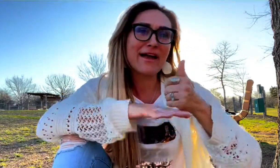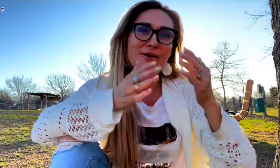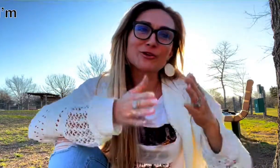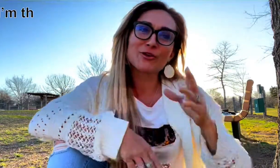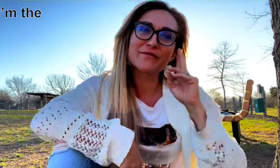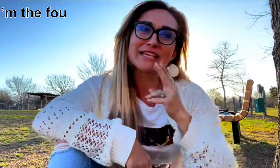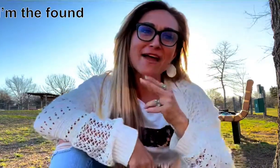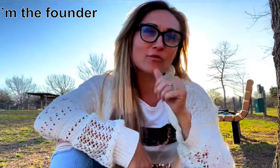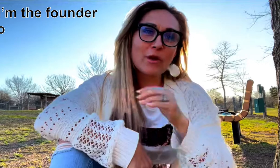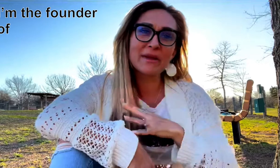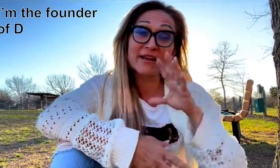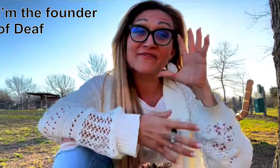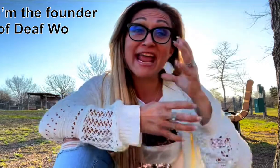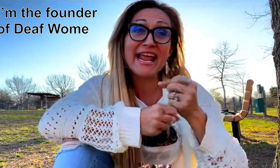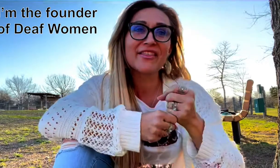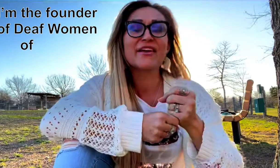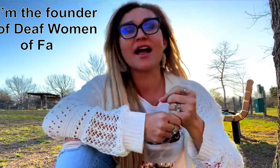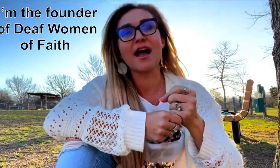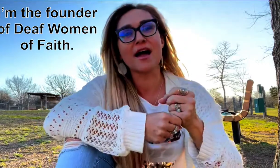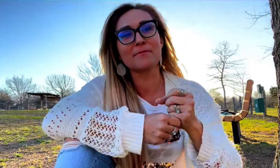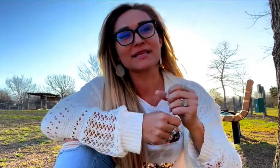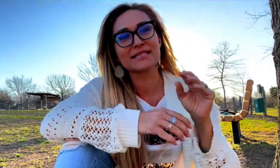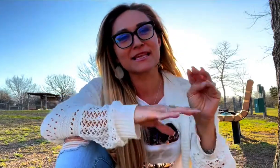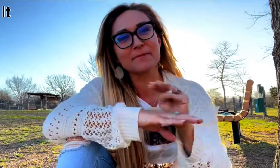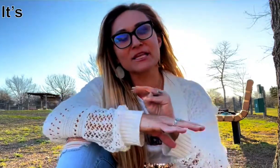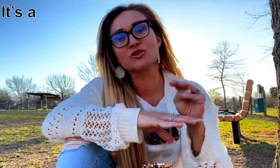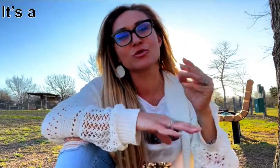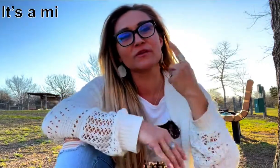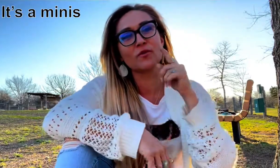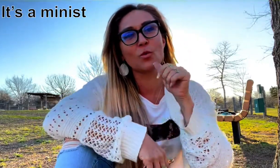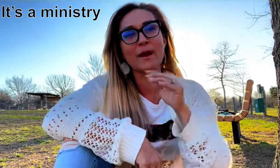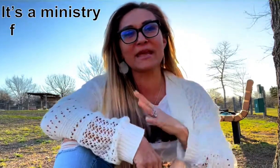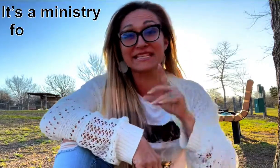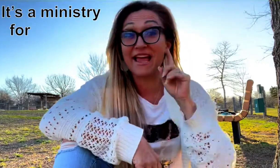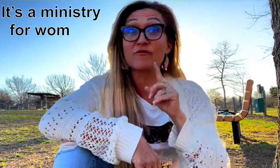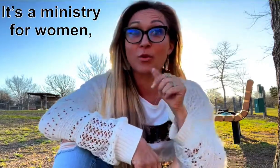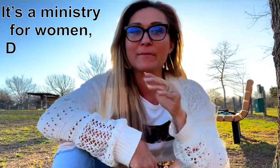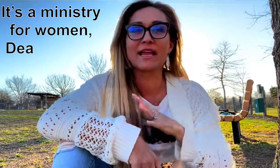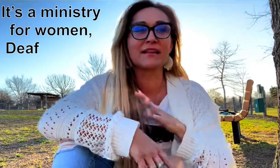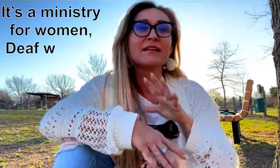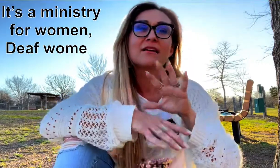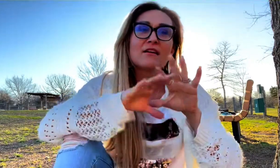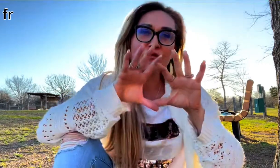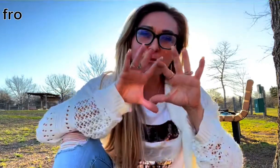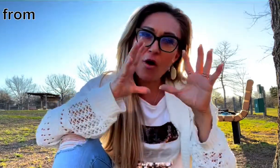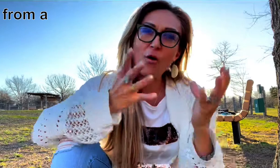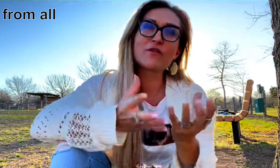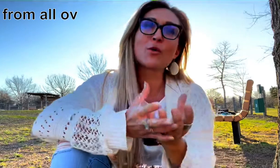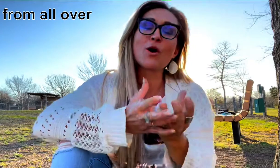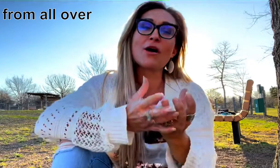founder of Deaf Women of Faith. It's a ministry for women, deaf women from all over the world.